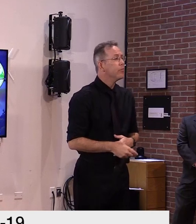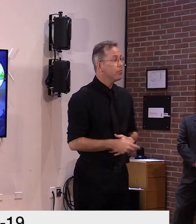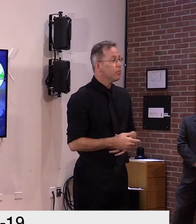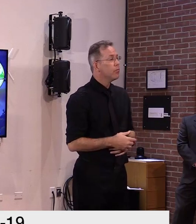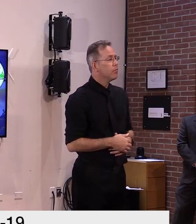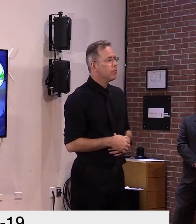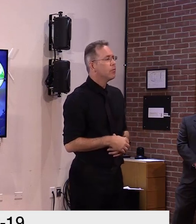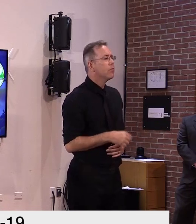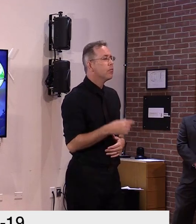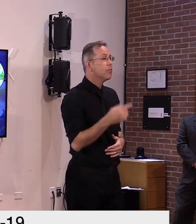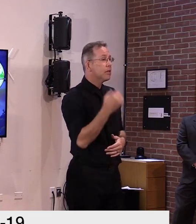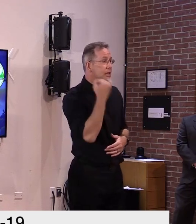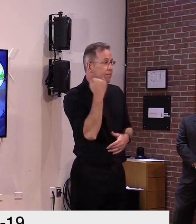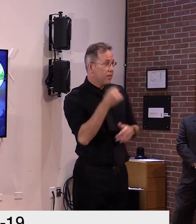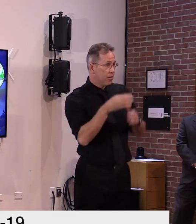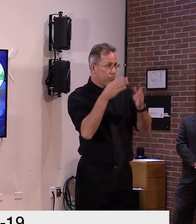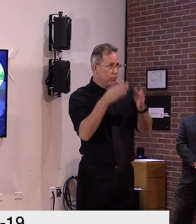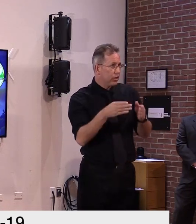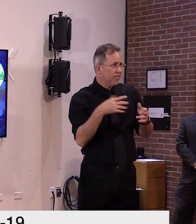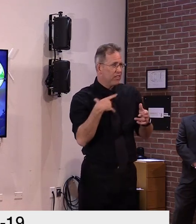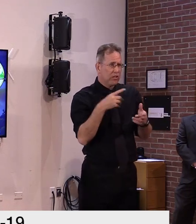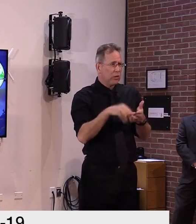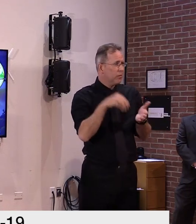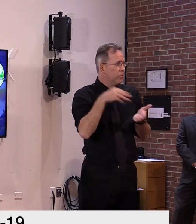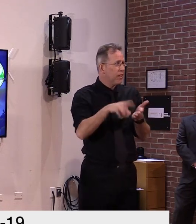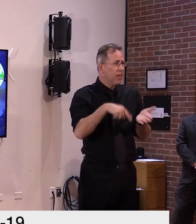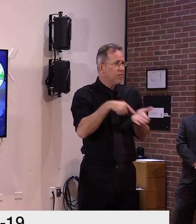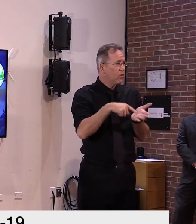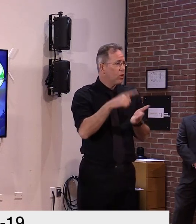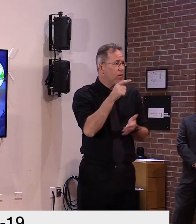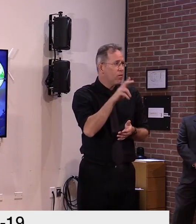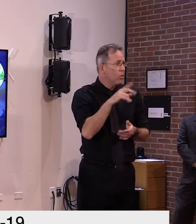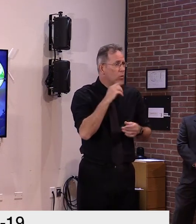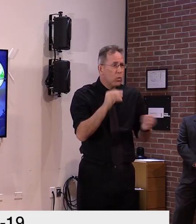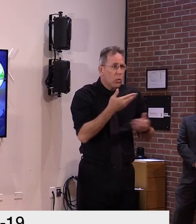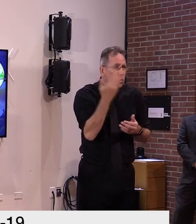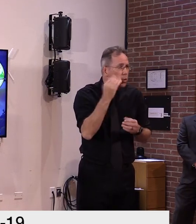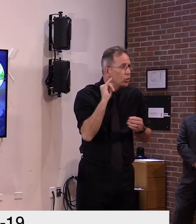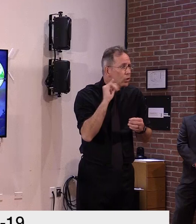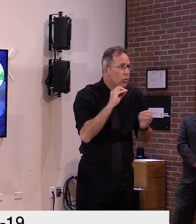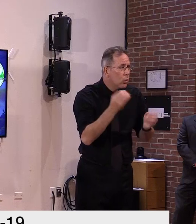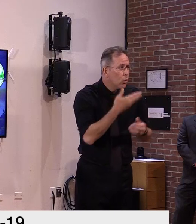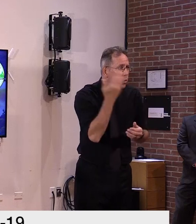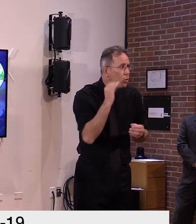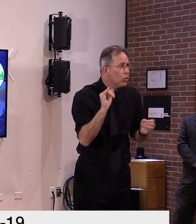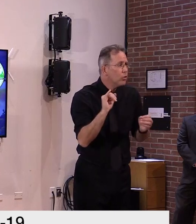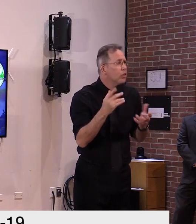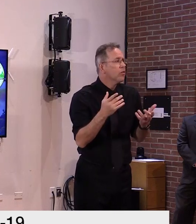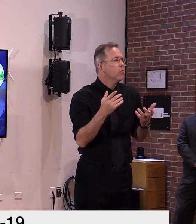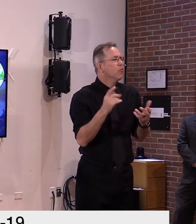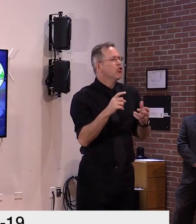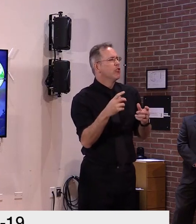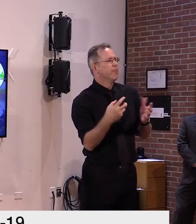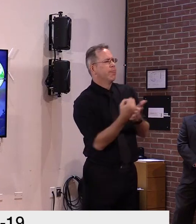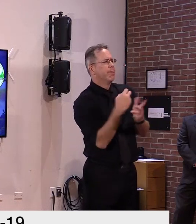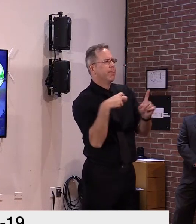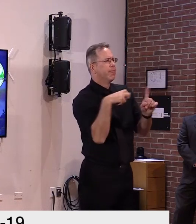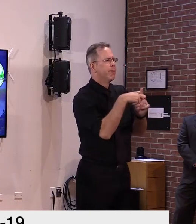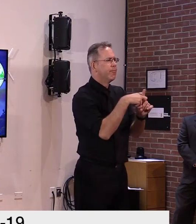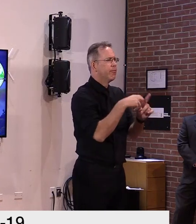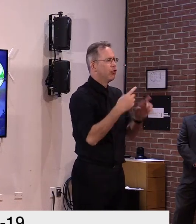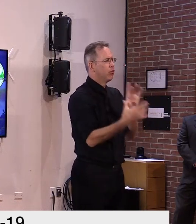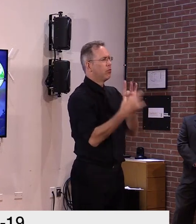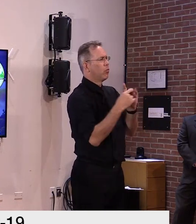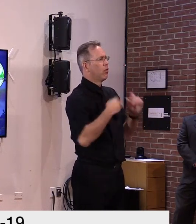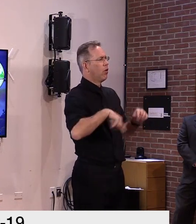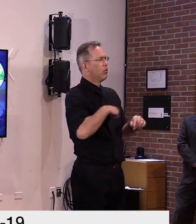somehow didn't have any insurance they have accessed for the shot, that they should connect with us and we can direct